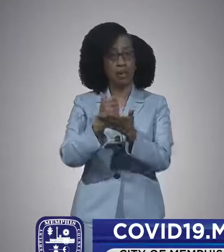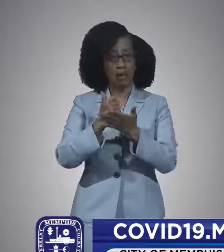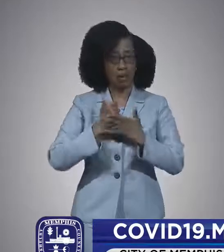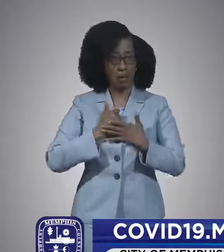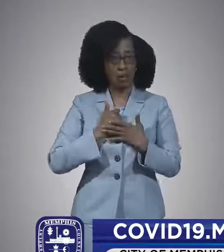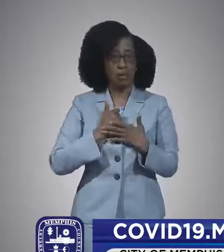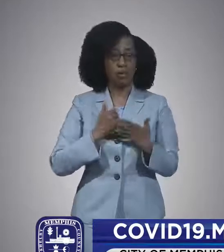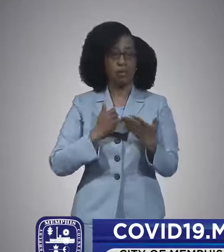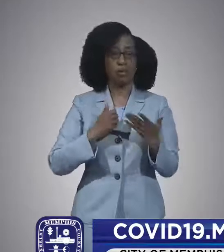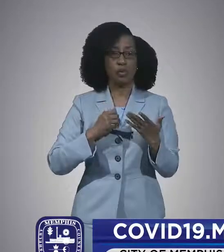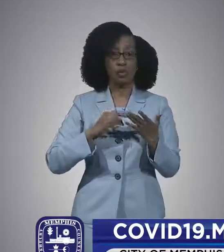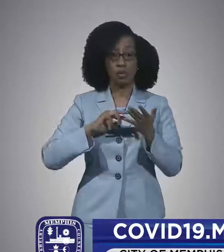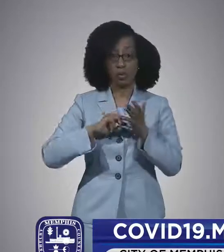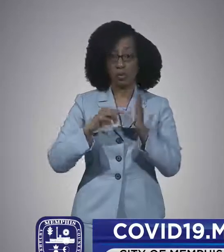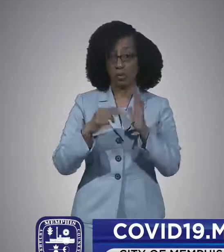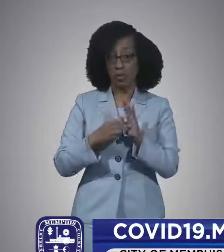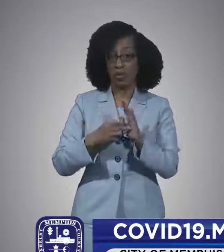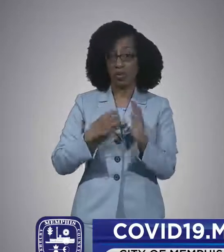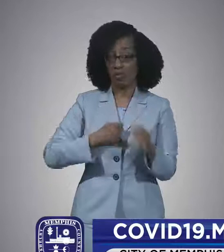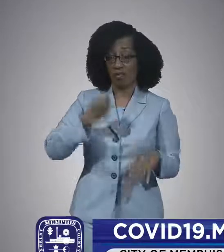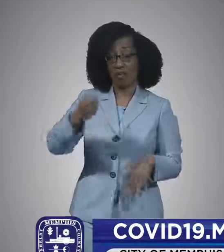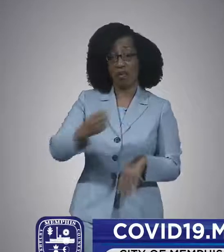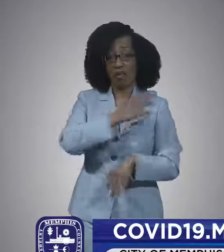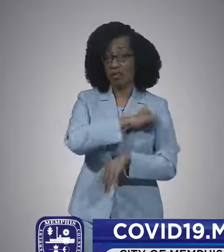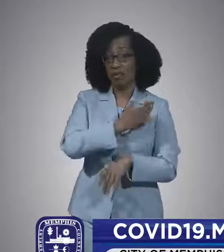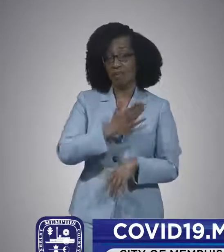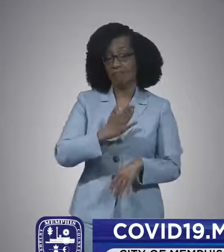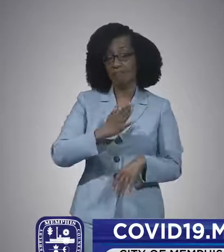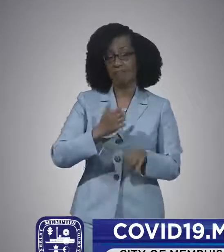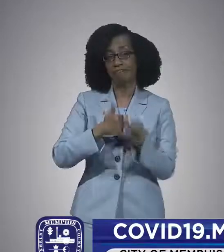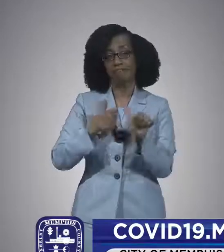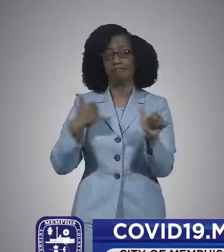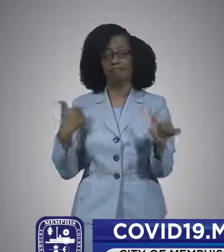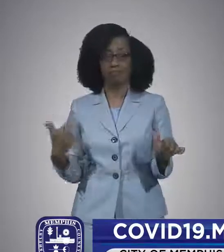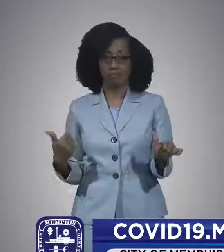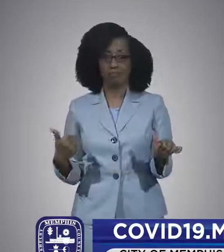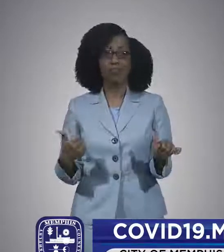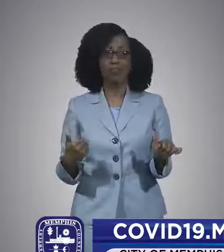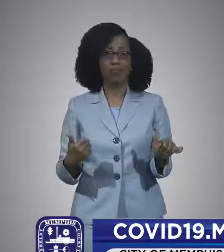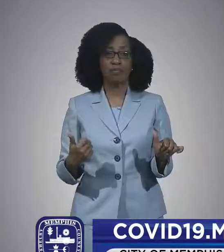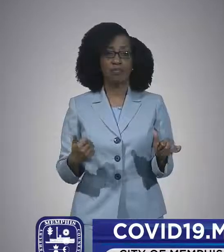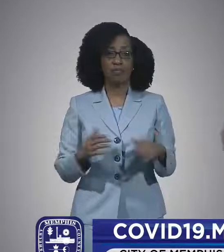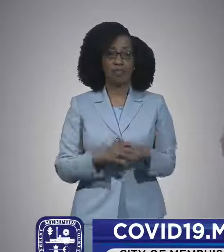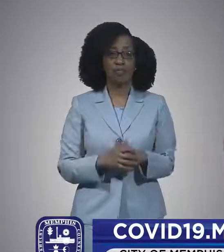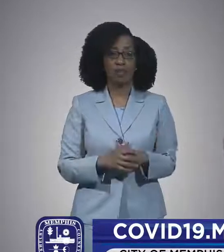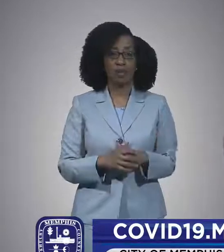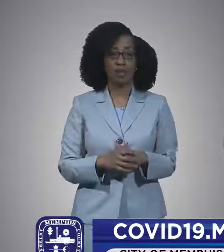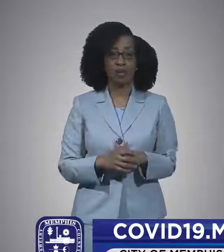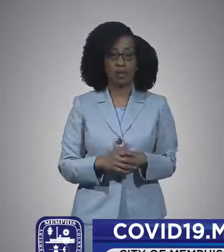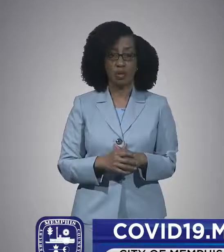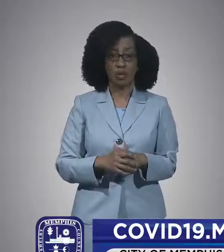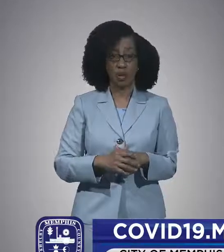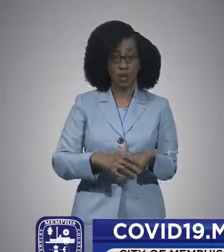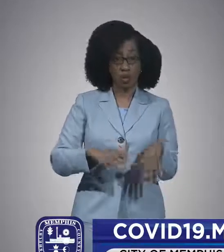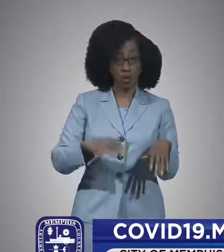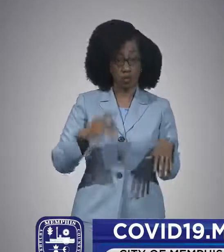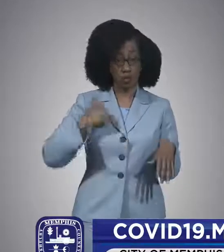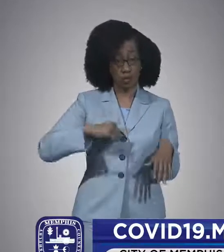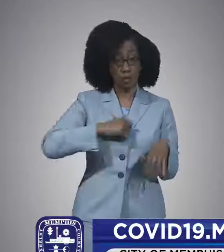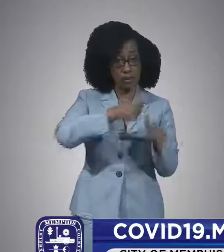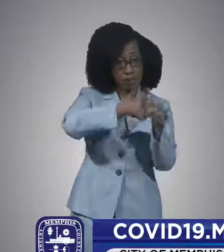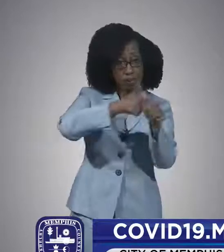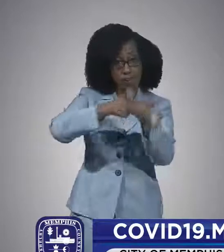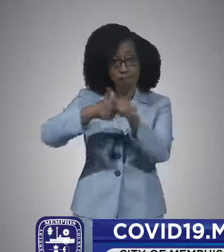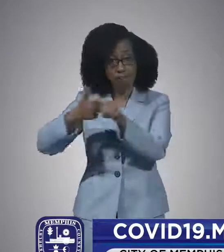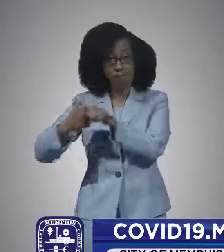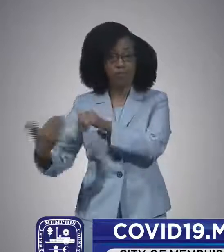treatment in the hospital for the COVID disease. That's our role, preventing our exposure,